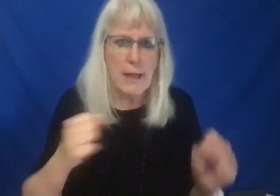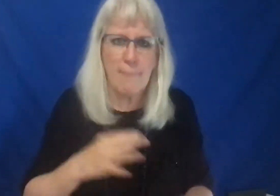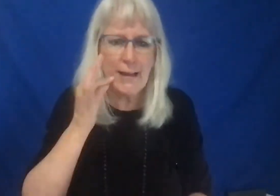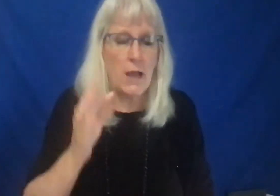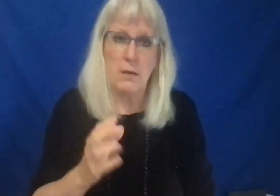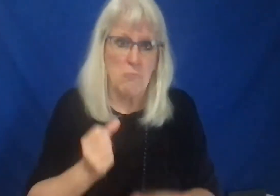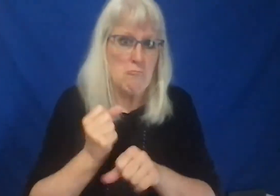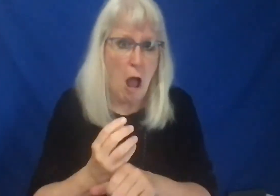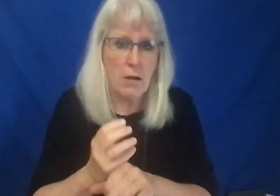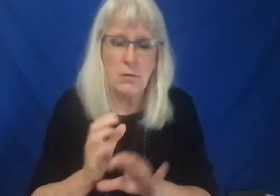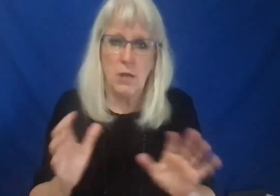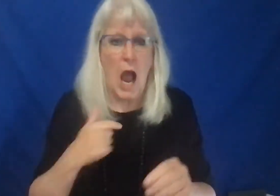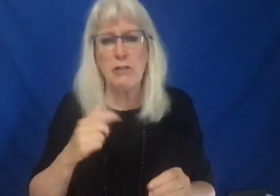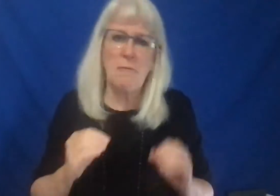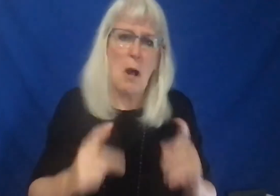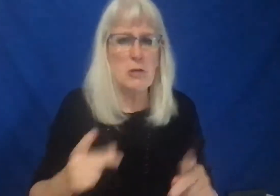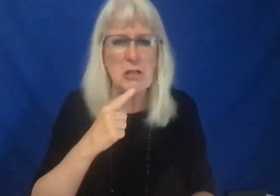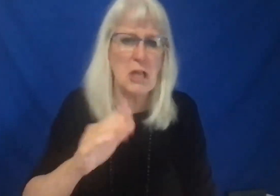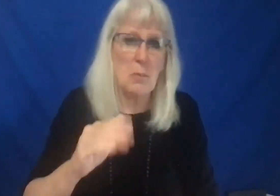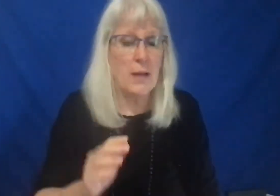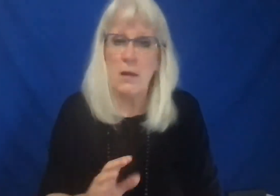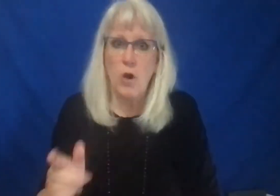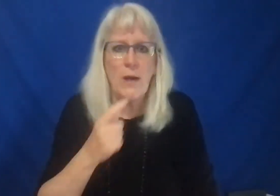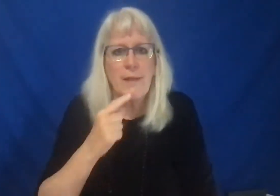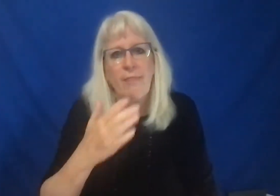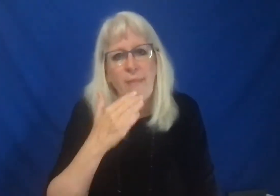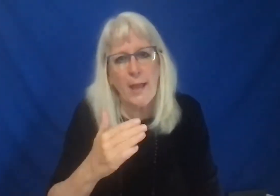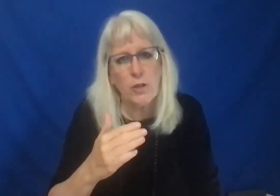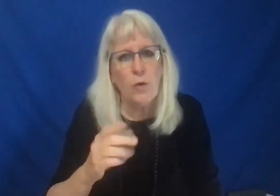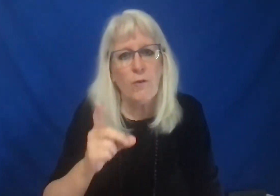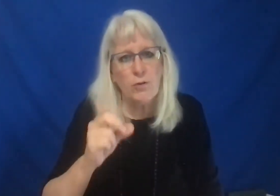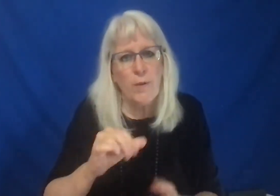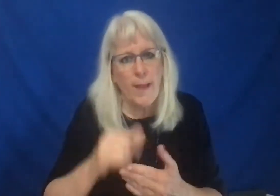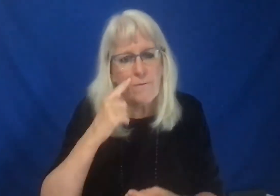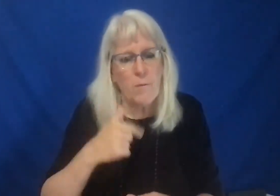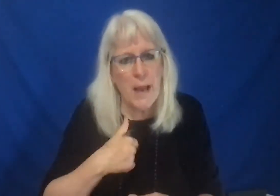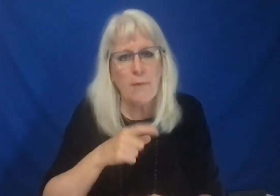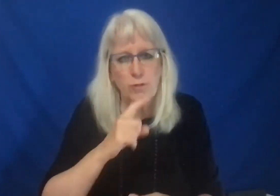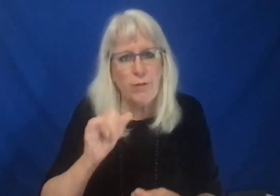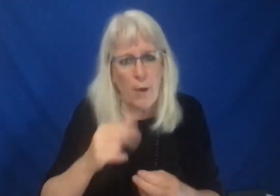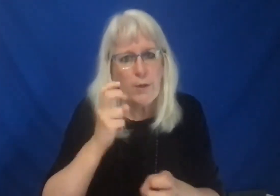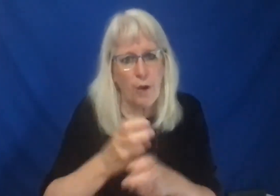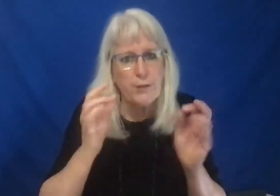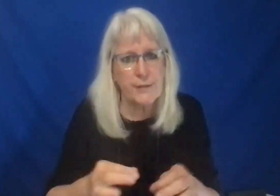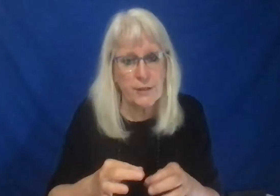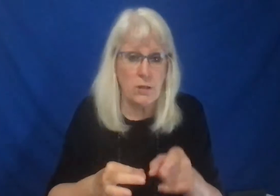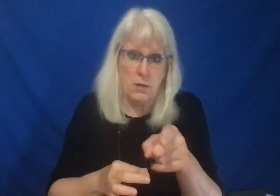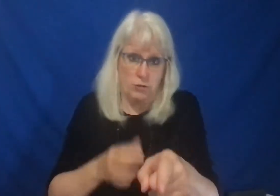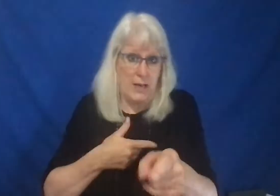I should have had the opportunity to say goodbye. She had the right of decision to make the best choice she could while I